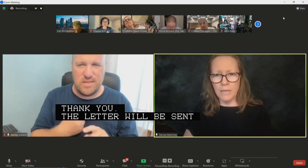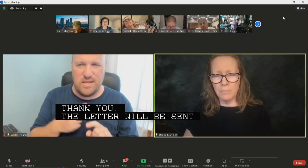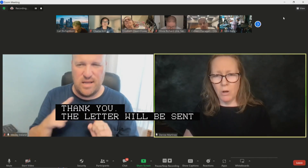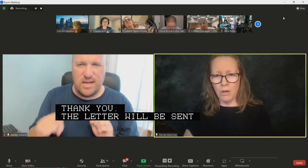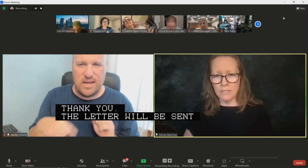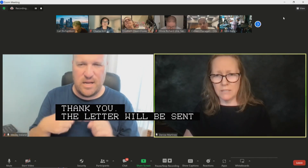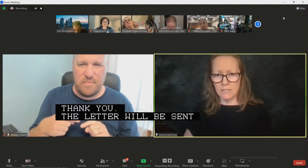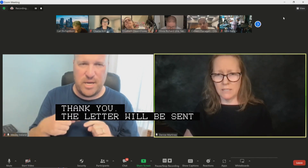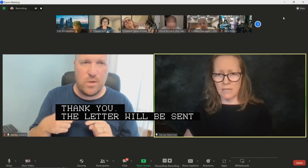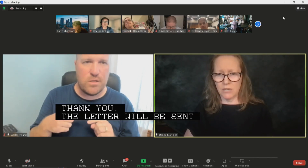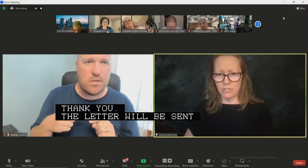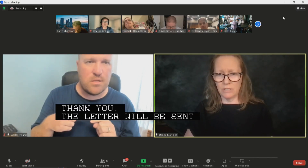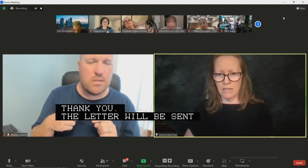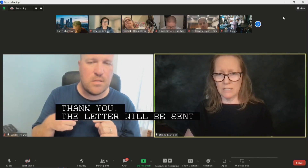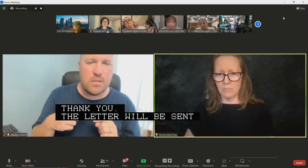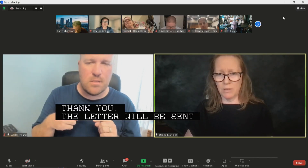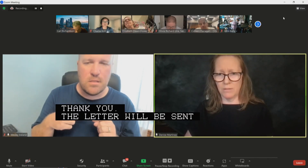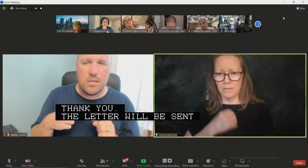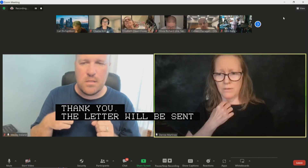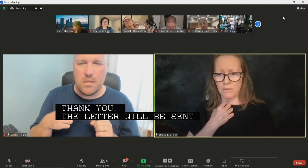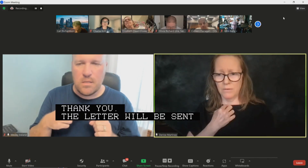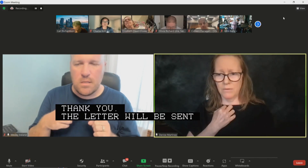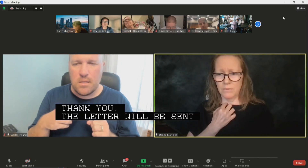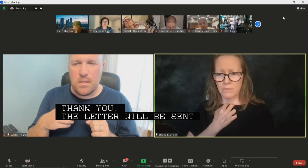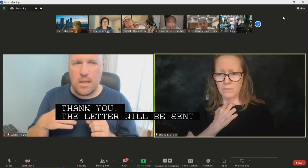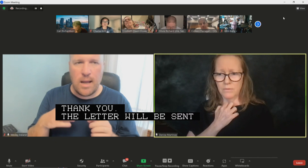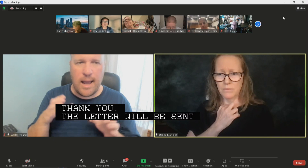I know we had paused the discussion last month.